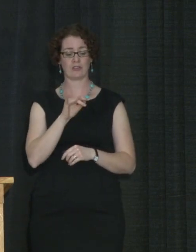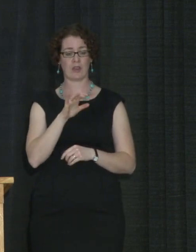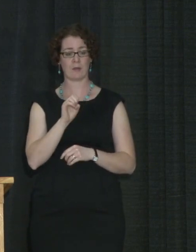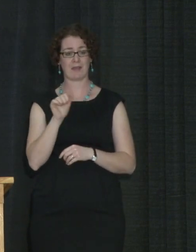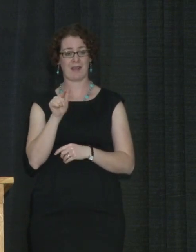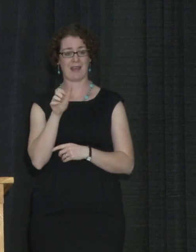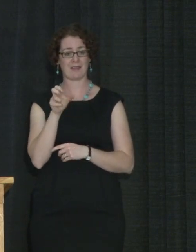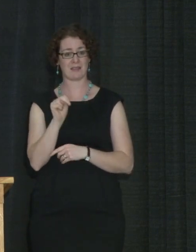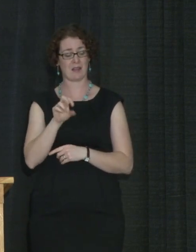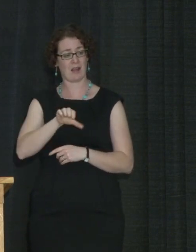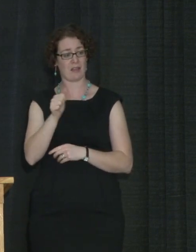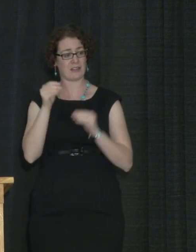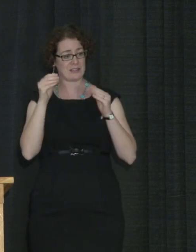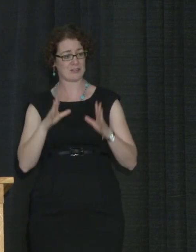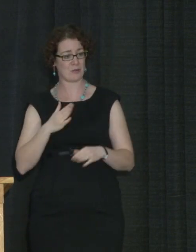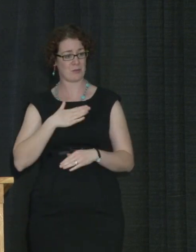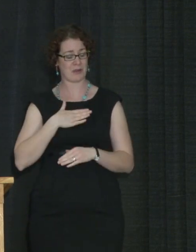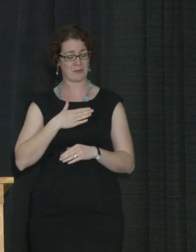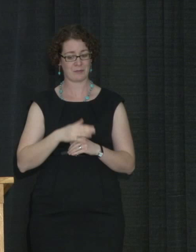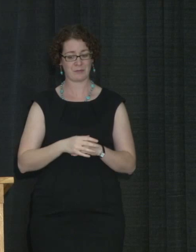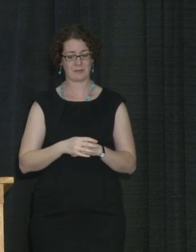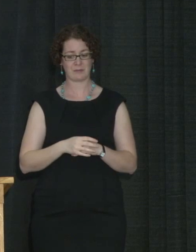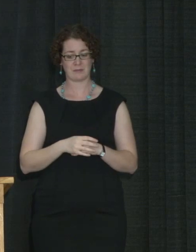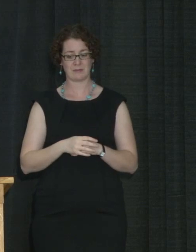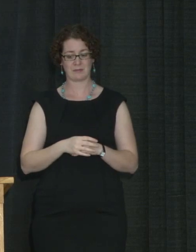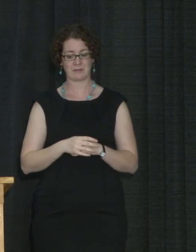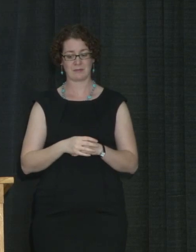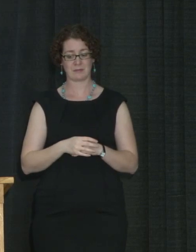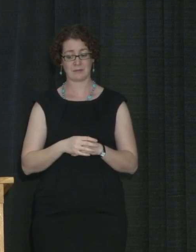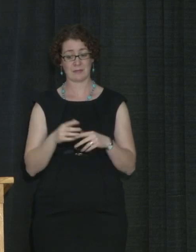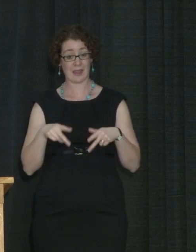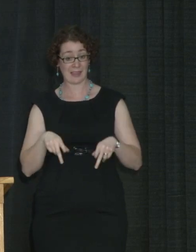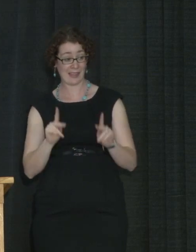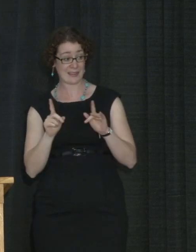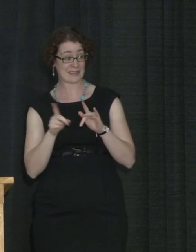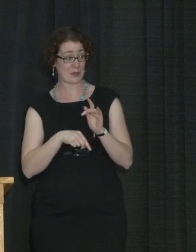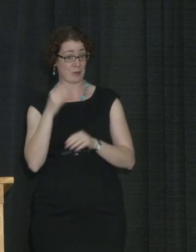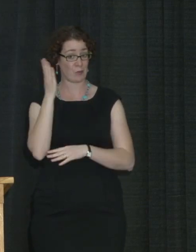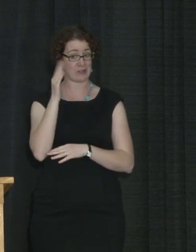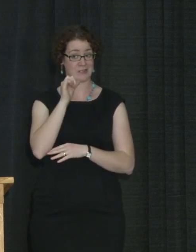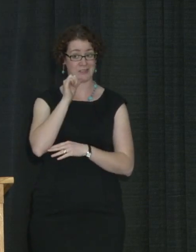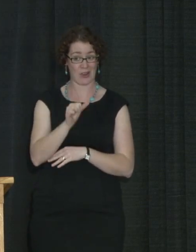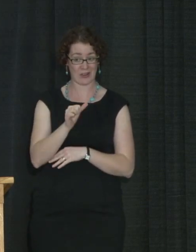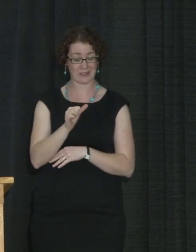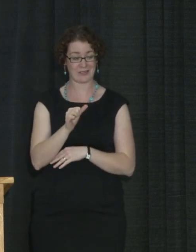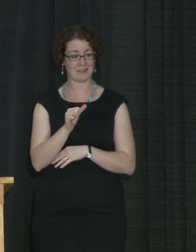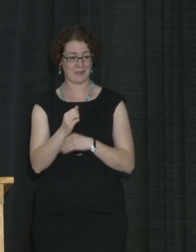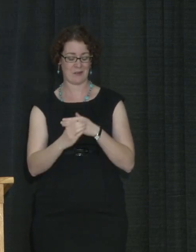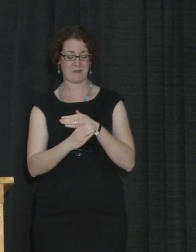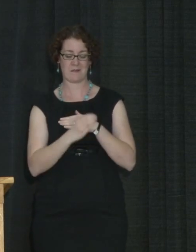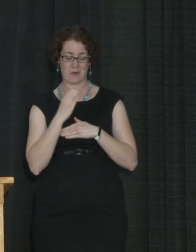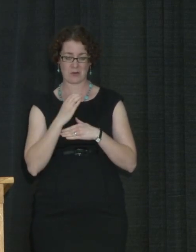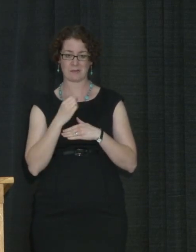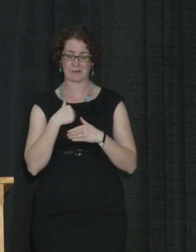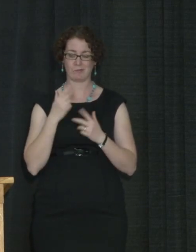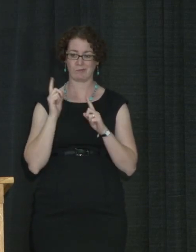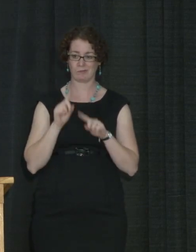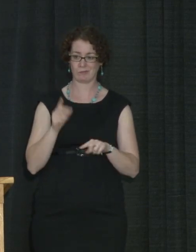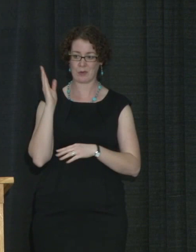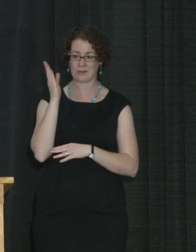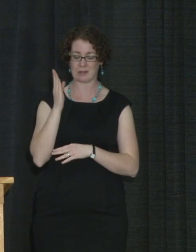another teacher of mine who did not let us skimp on our presentations, gave us the encouragement